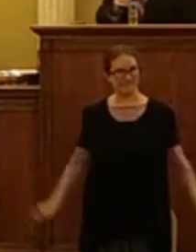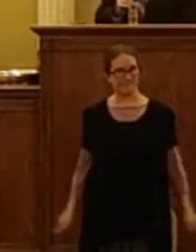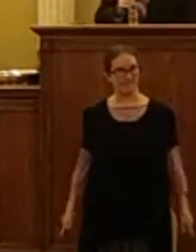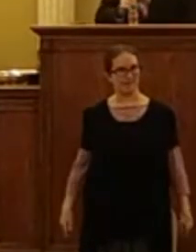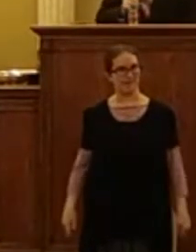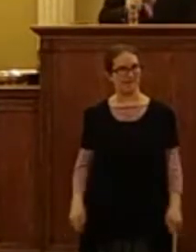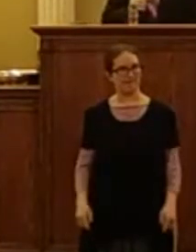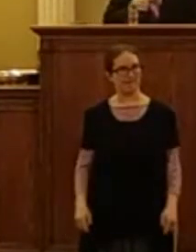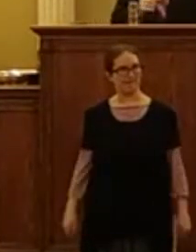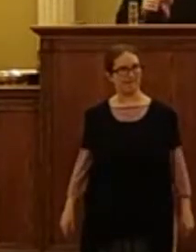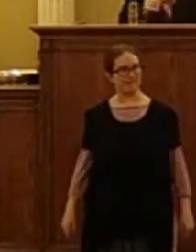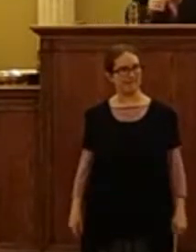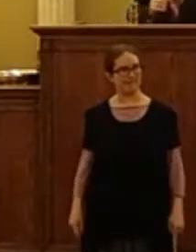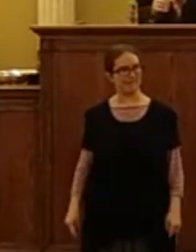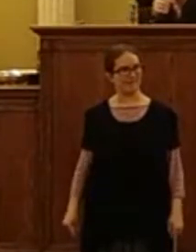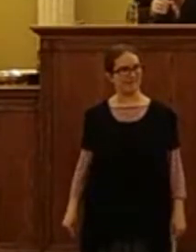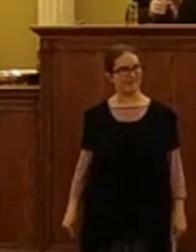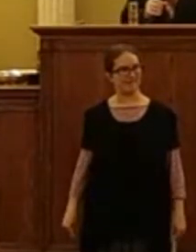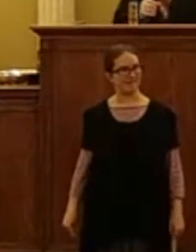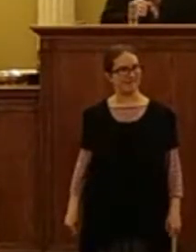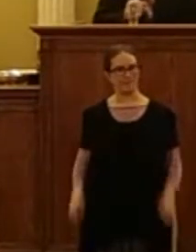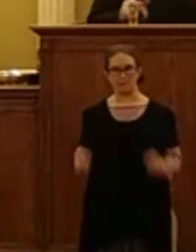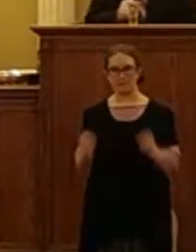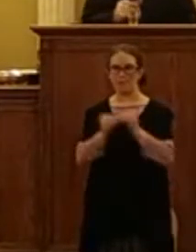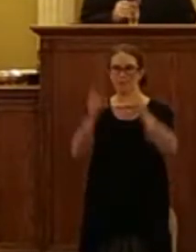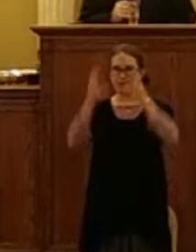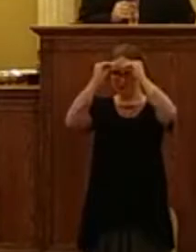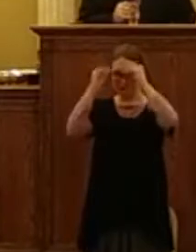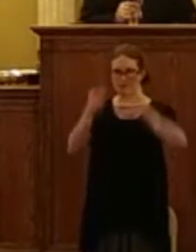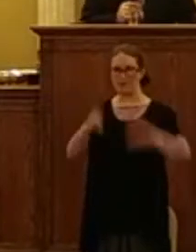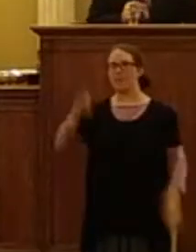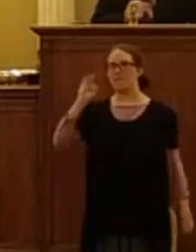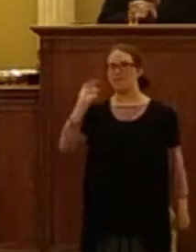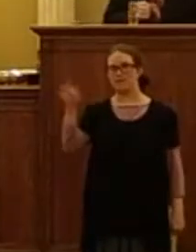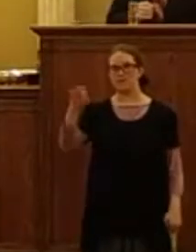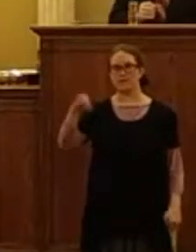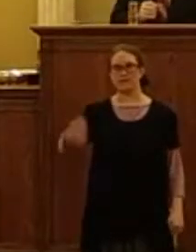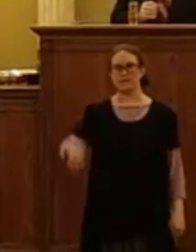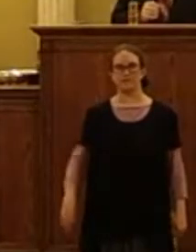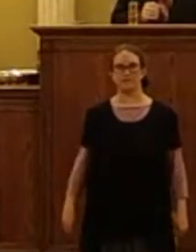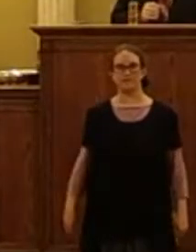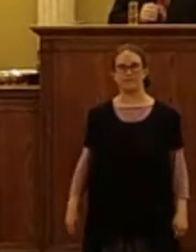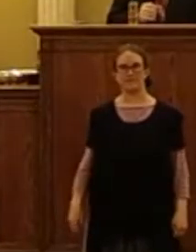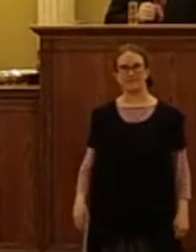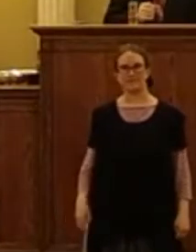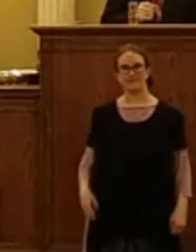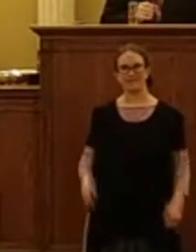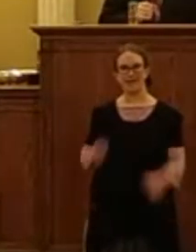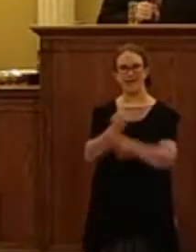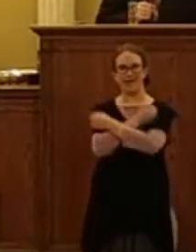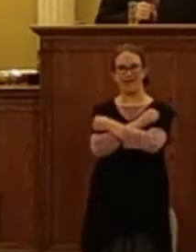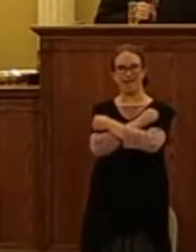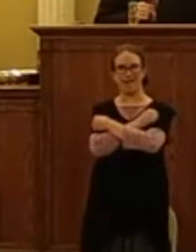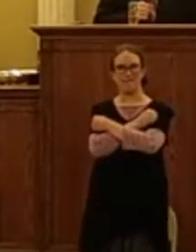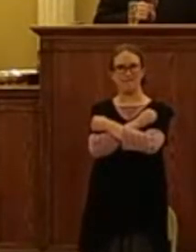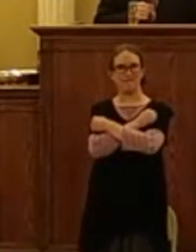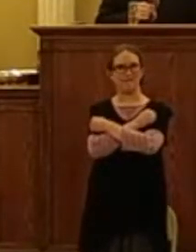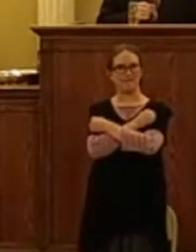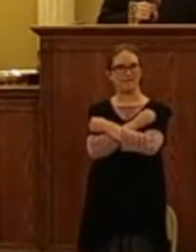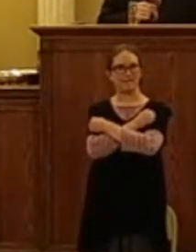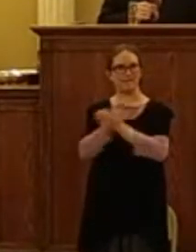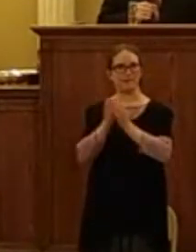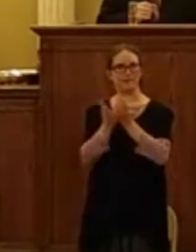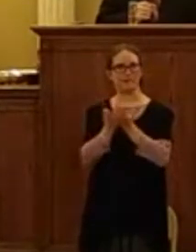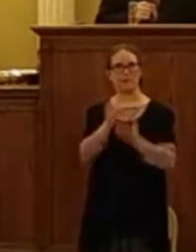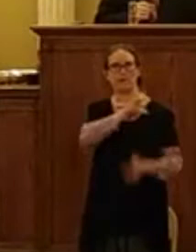That's the plan. Hallelujah. Do more teaching than preaching. I love, amen, just to take the